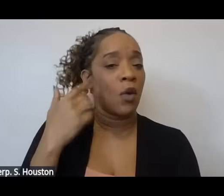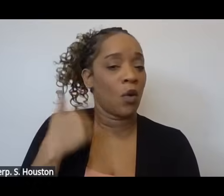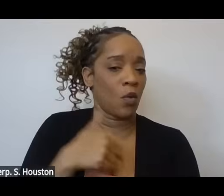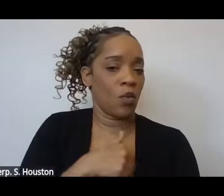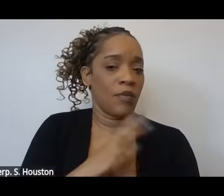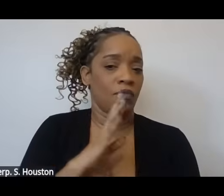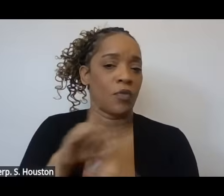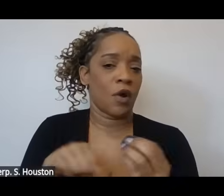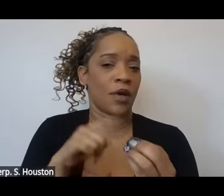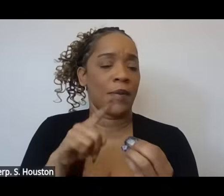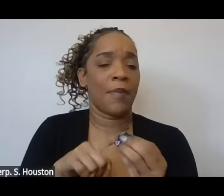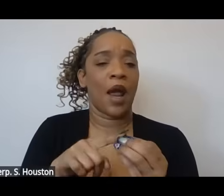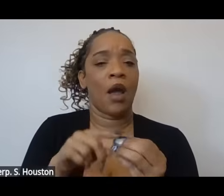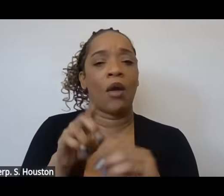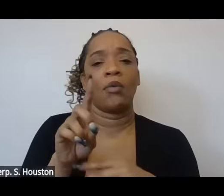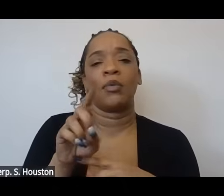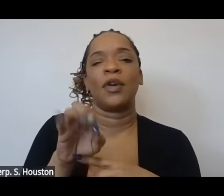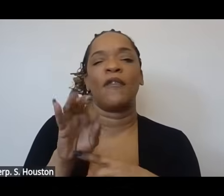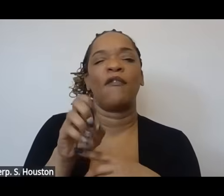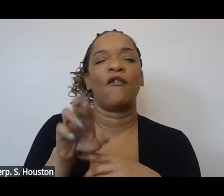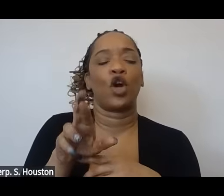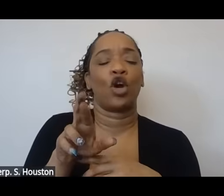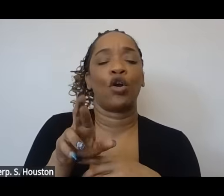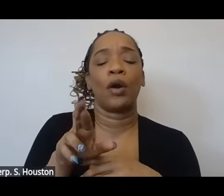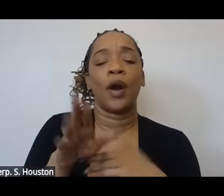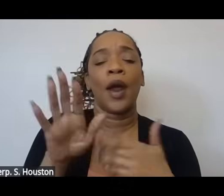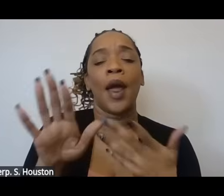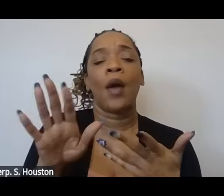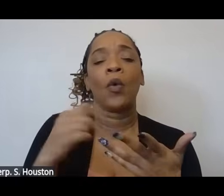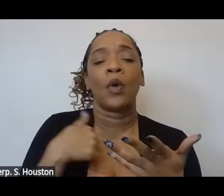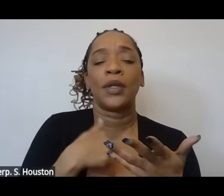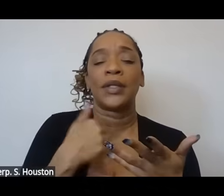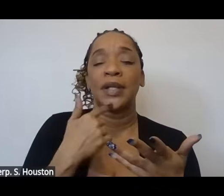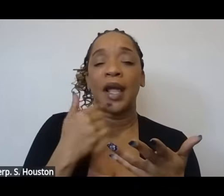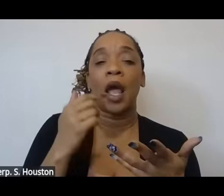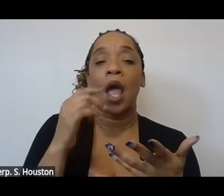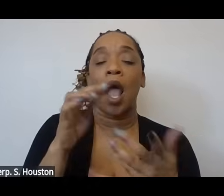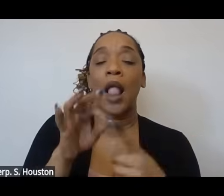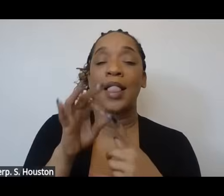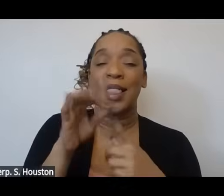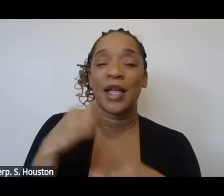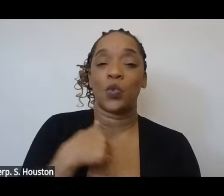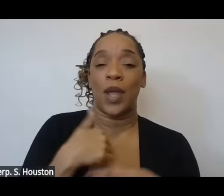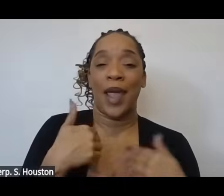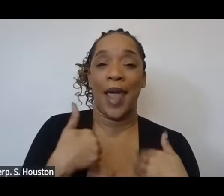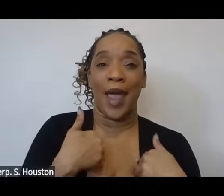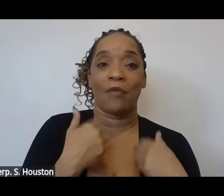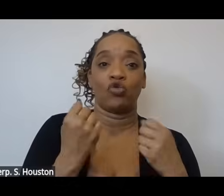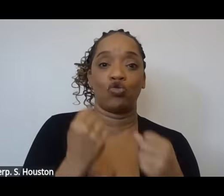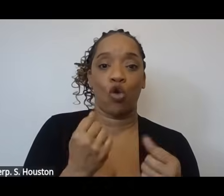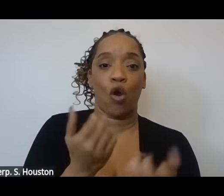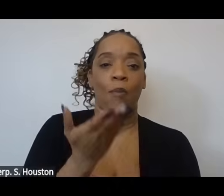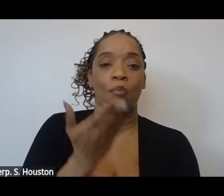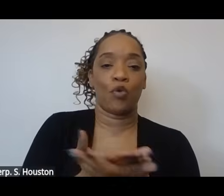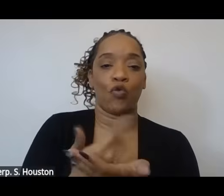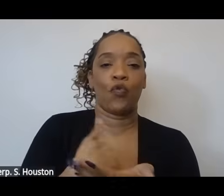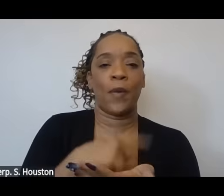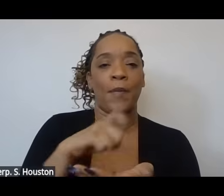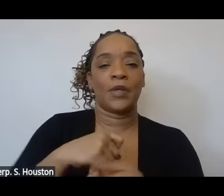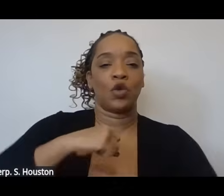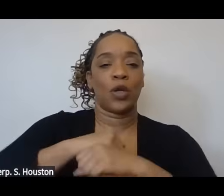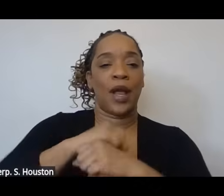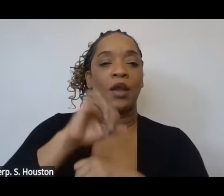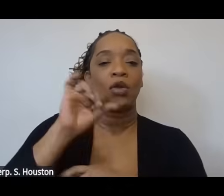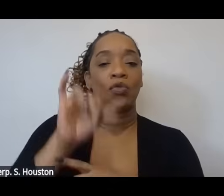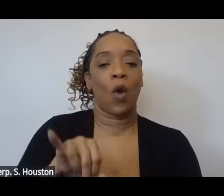basically saying, all right, unless we've got solid proof, we need to protect those signatures. I've heard Mr. Frakazi say that. I think that is